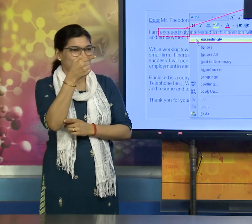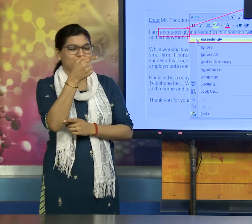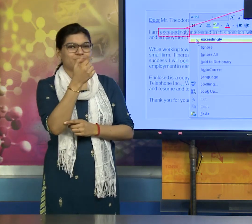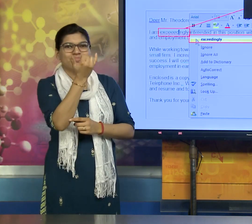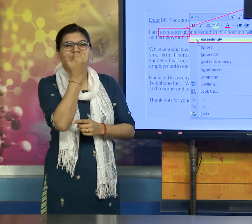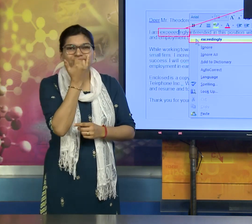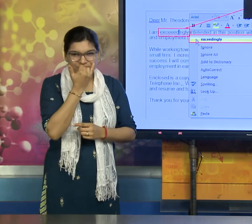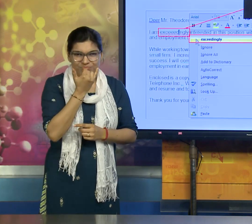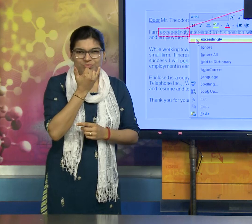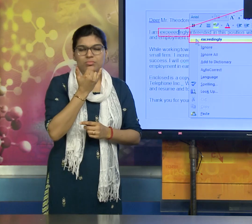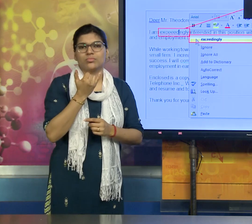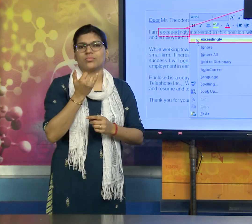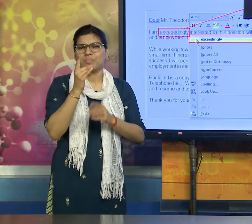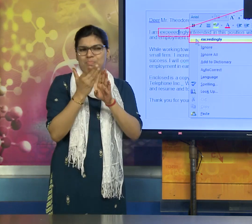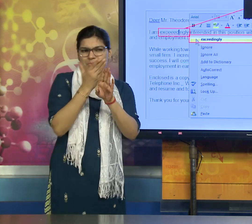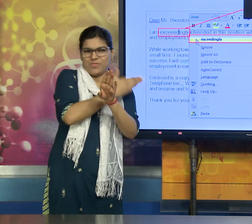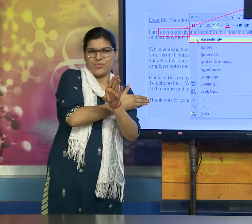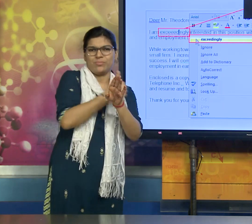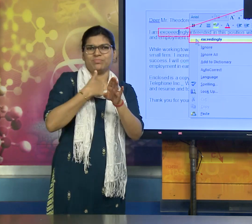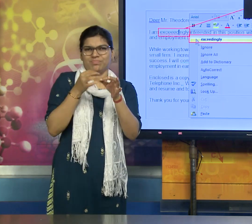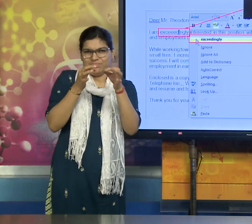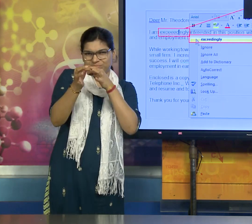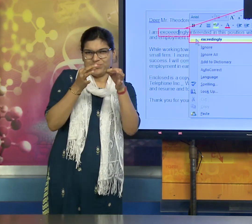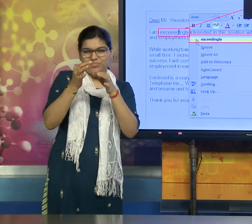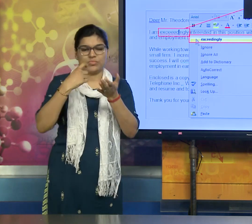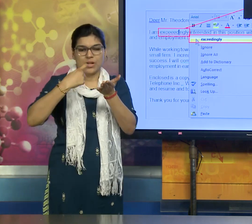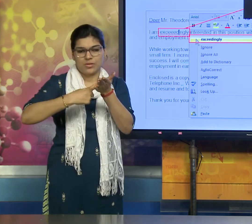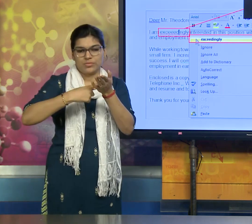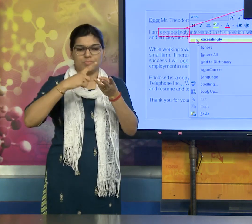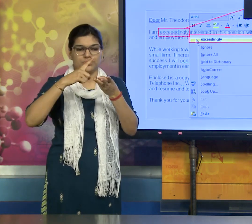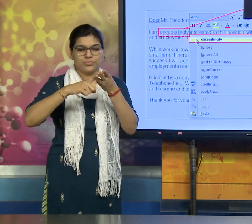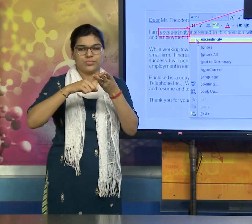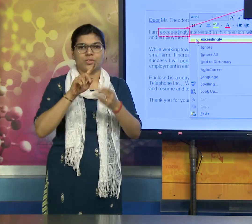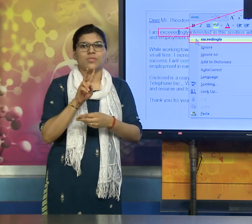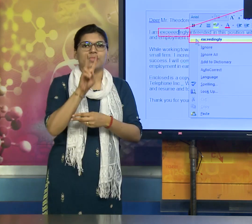In the text, if the word is